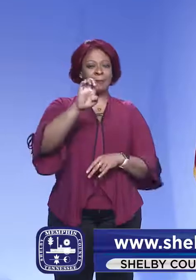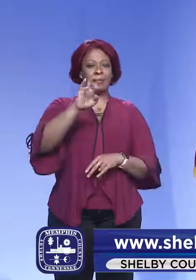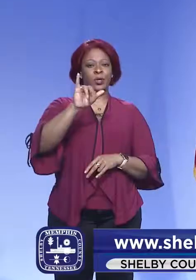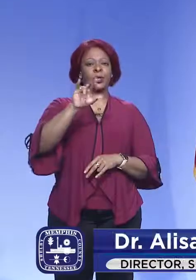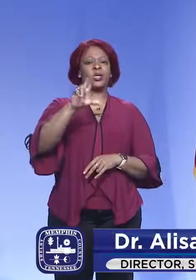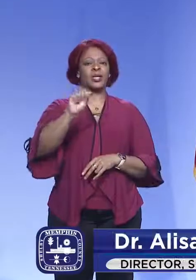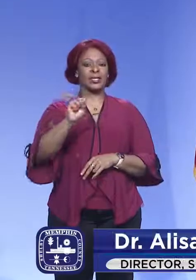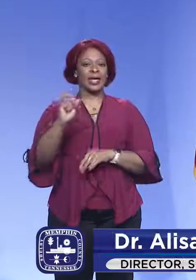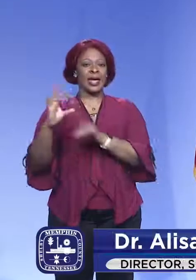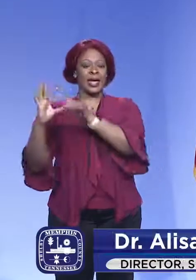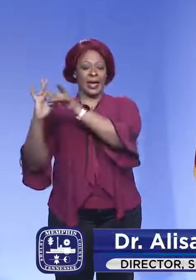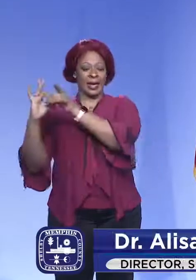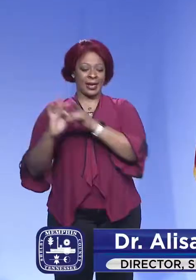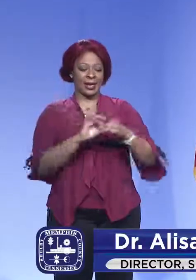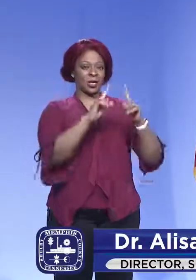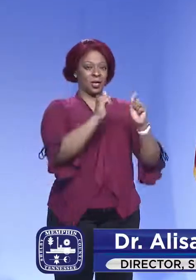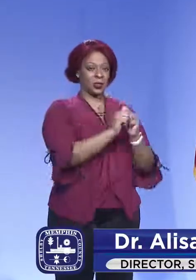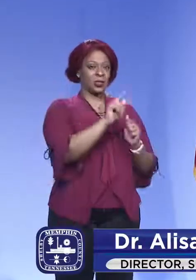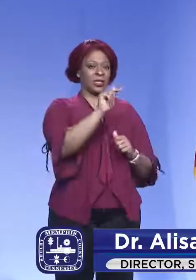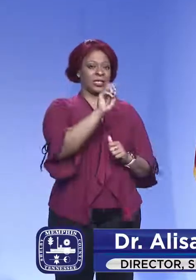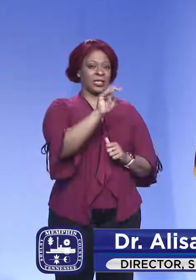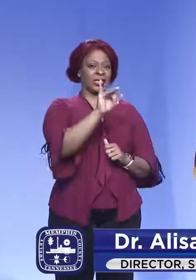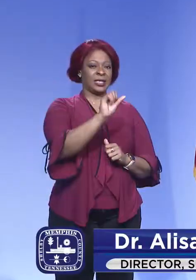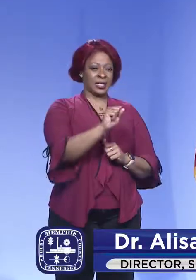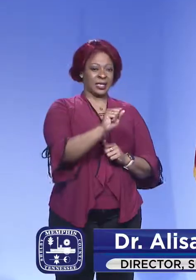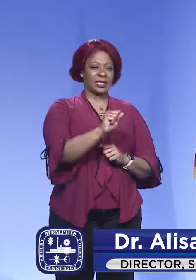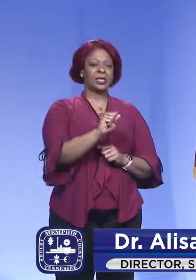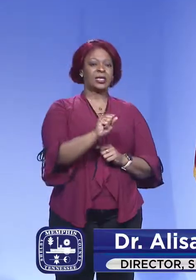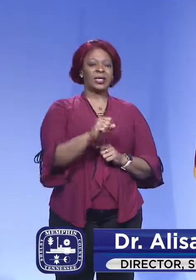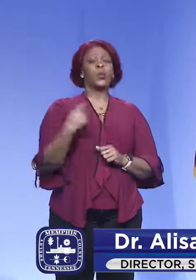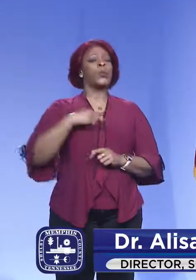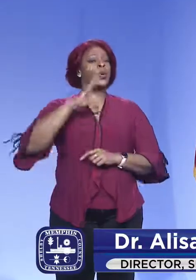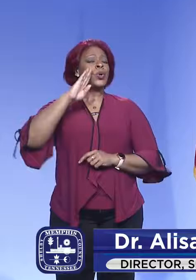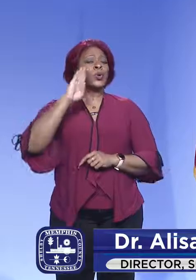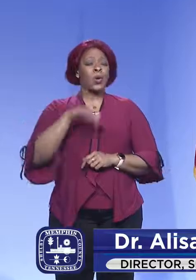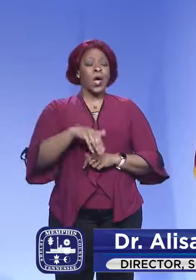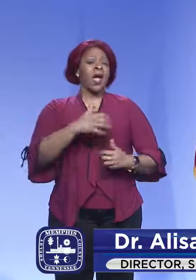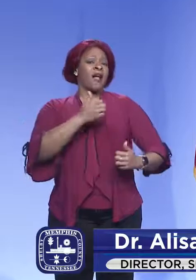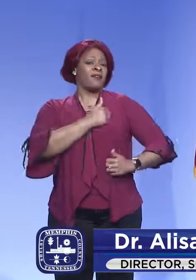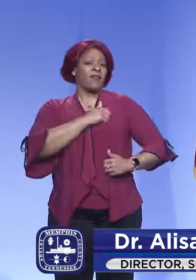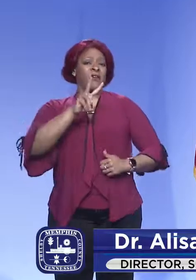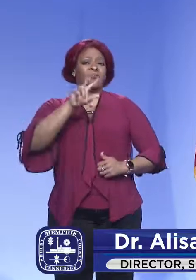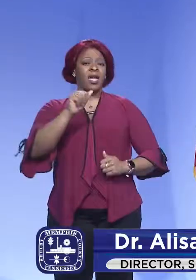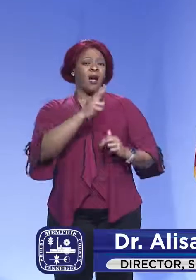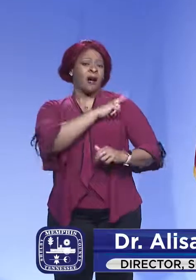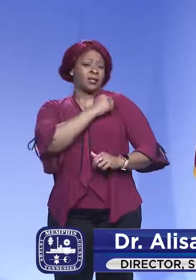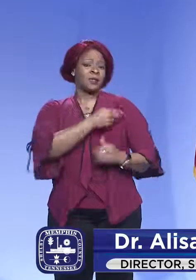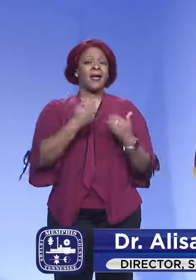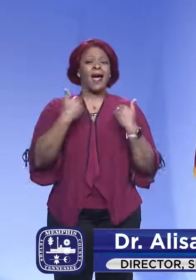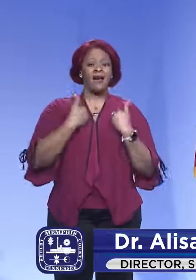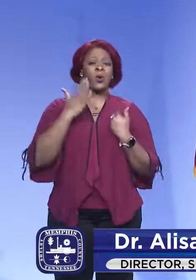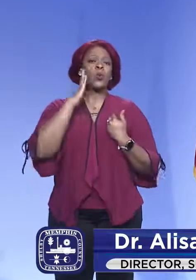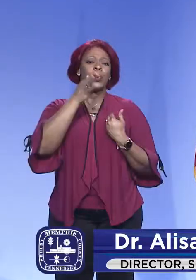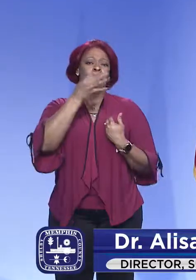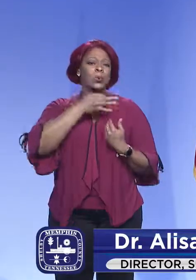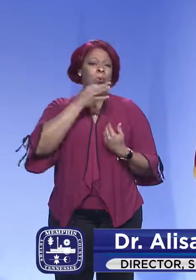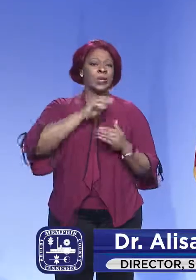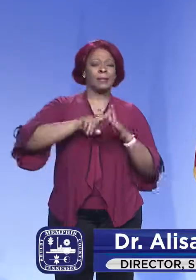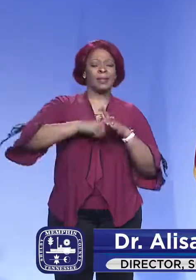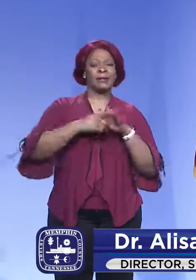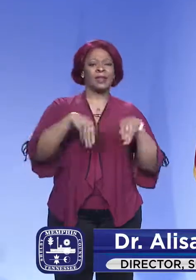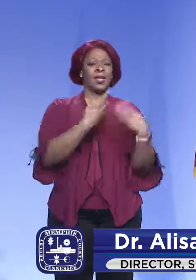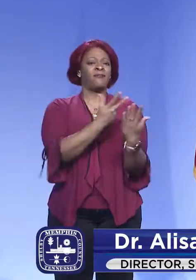then connects over to tennis. And then we do know the Veterans Administration either has or will shortly begin